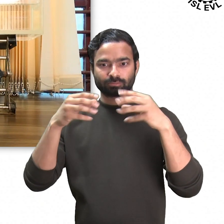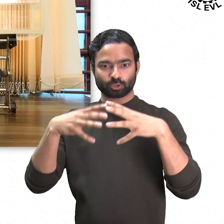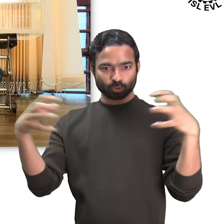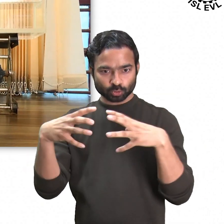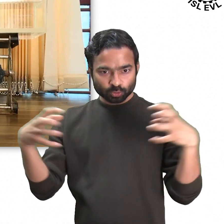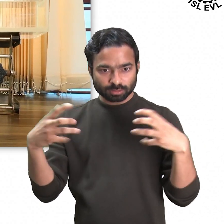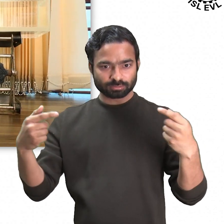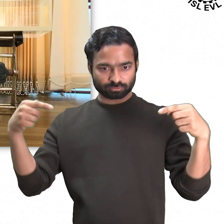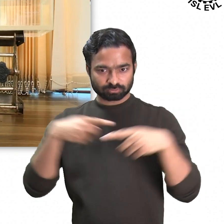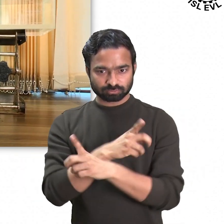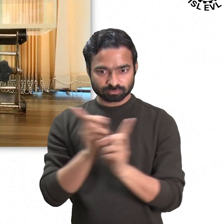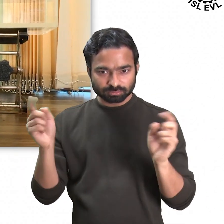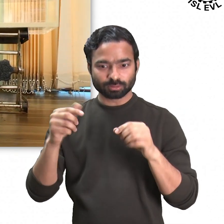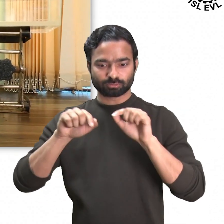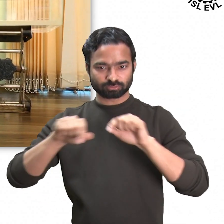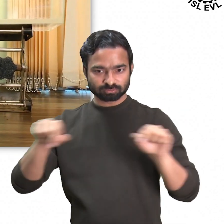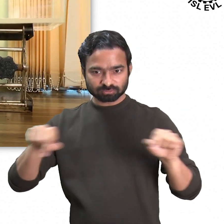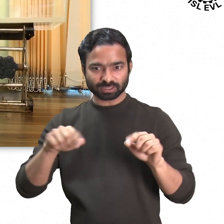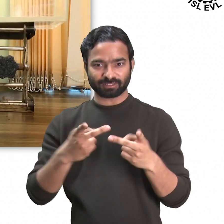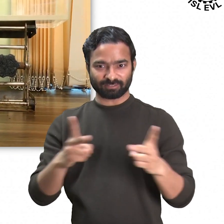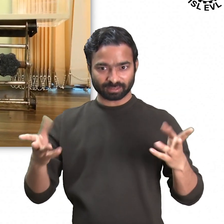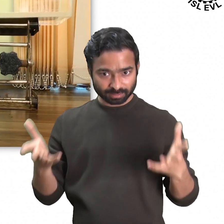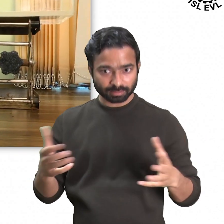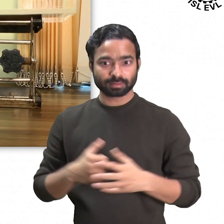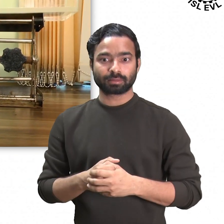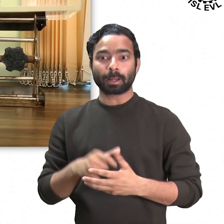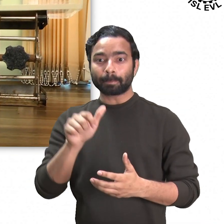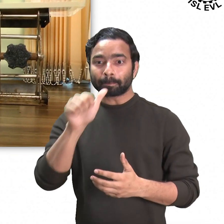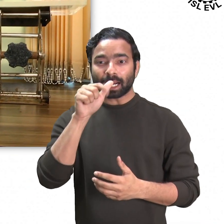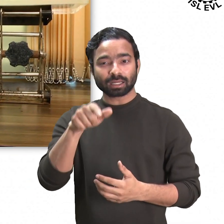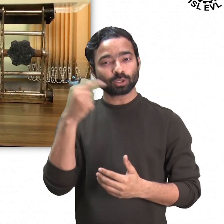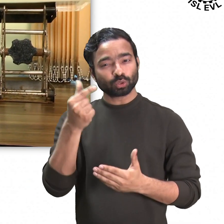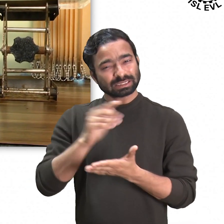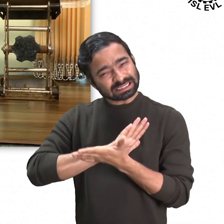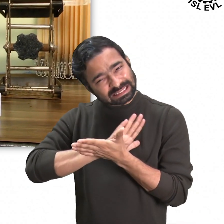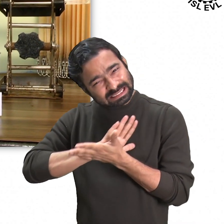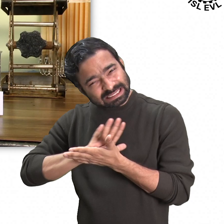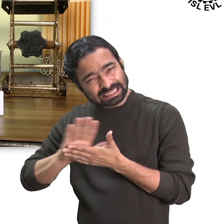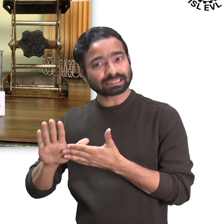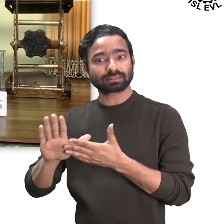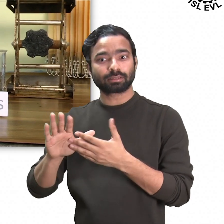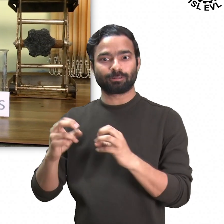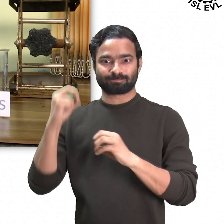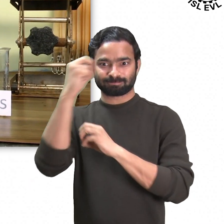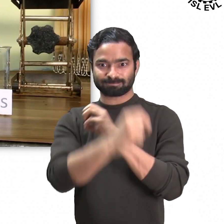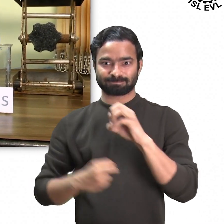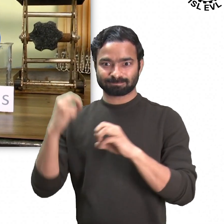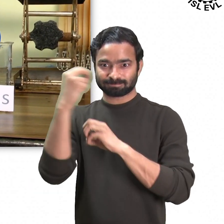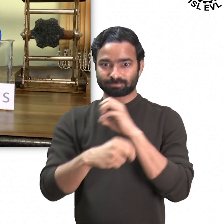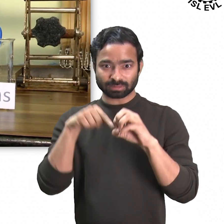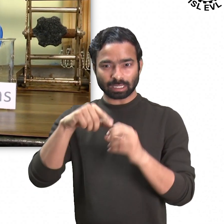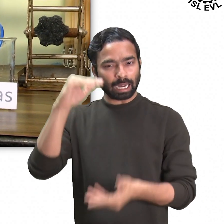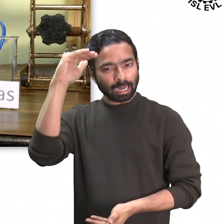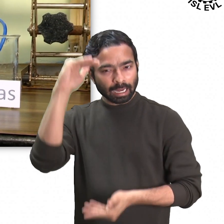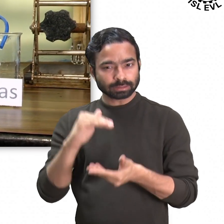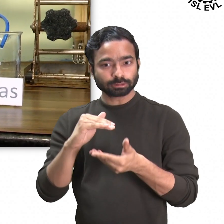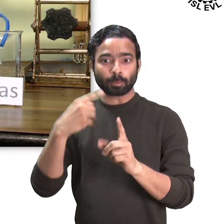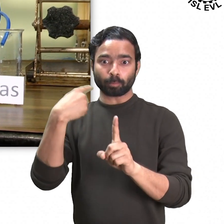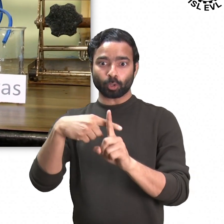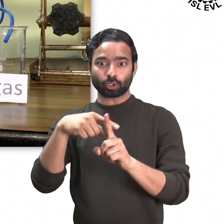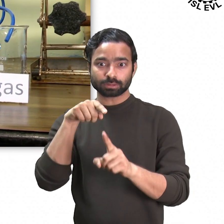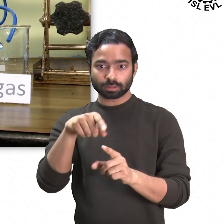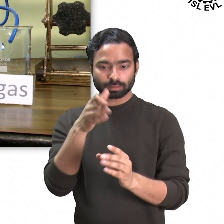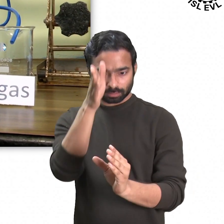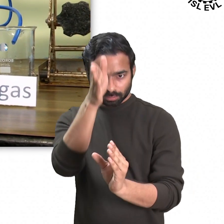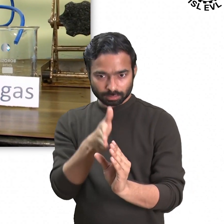to make a single cell. Here, the deionized water of resistivity 18 mega ohm is supplied from the water tank to the